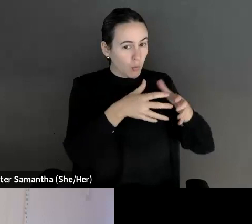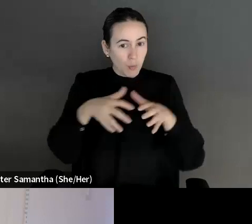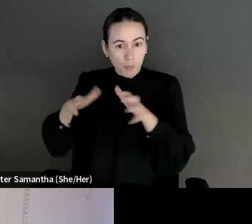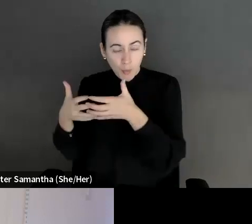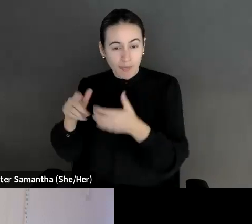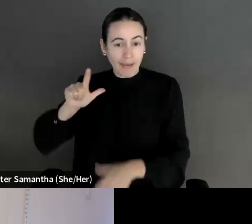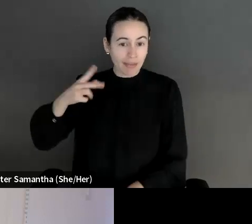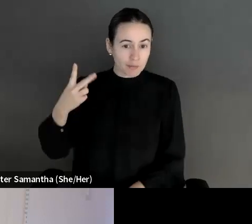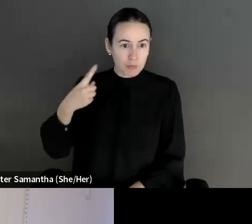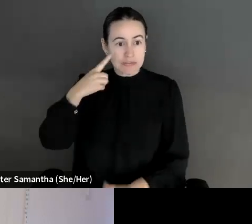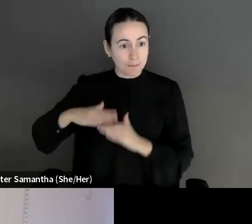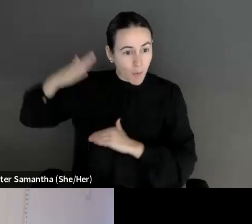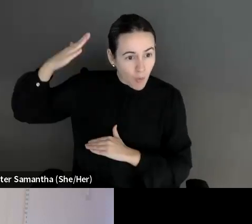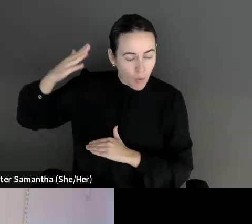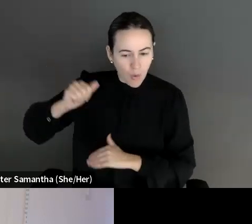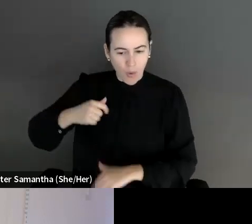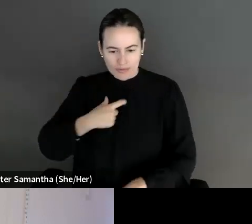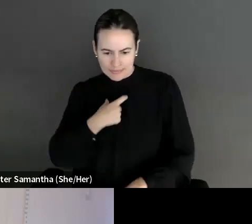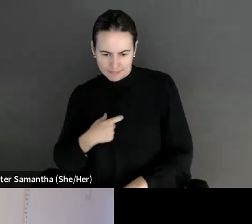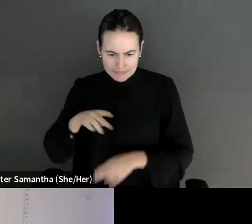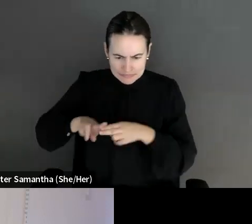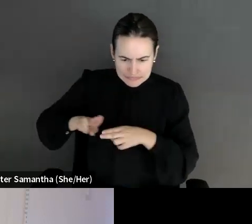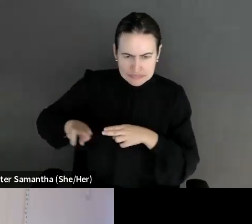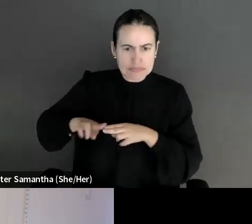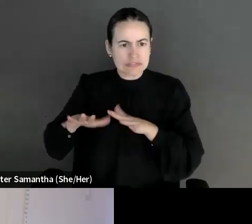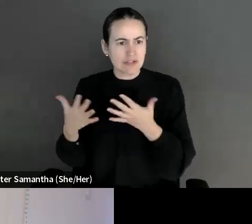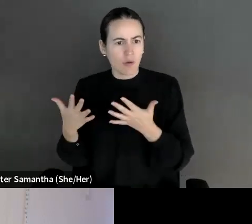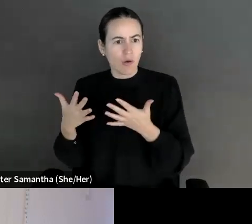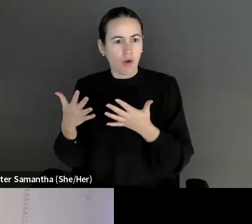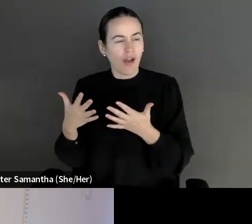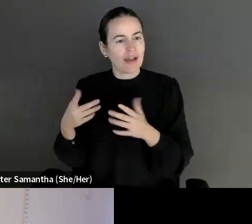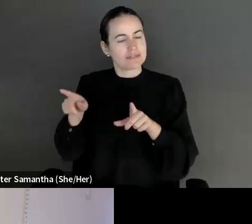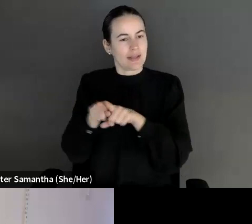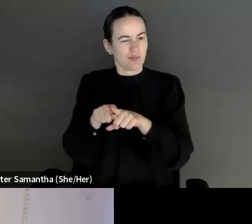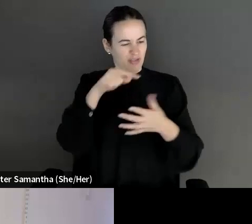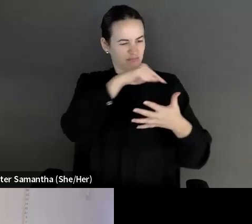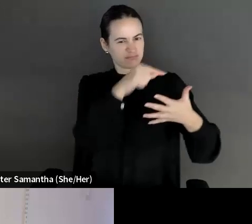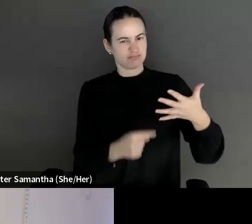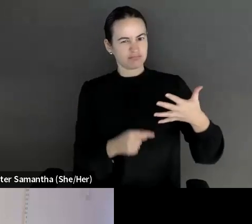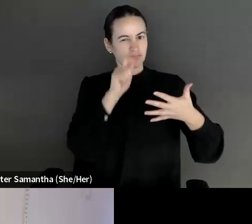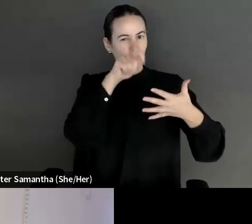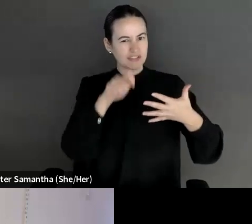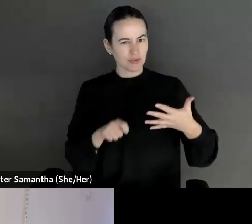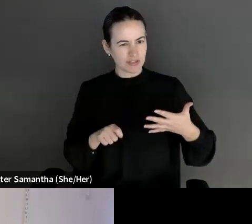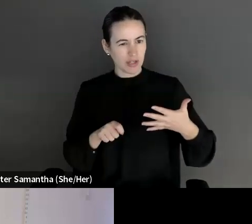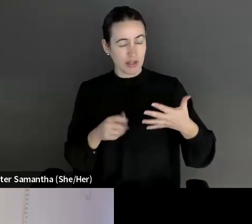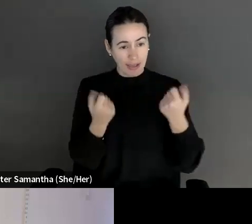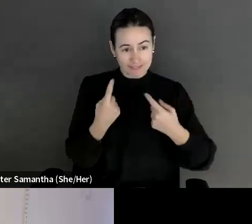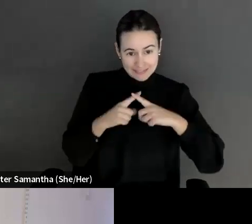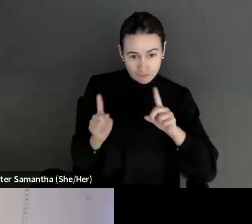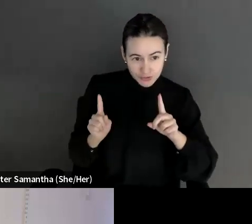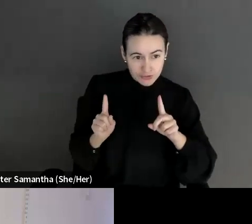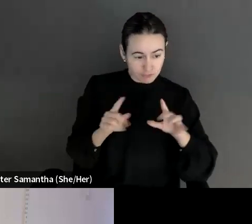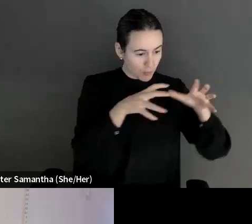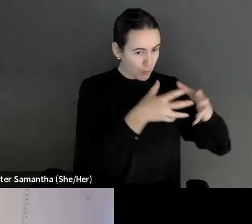L2 learners, or whether also for the other criteria, whether there were differences between the three language